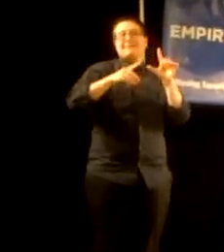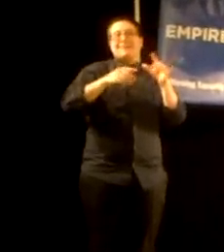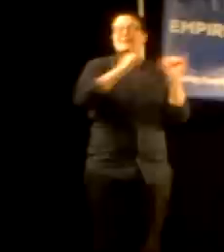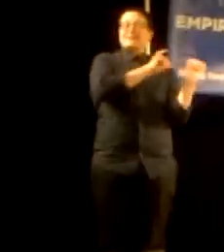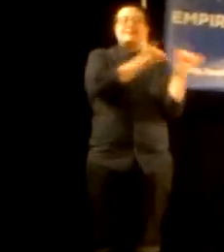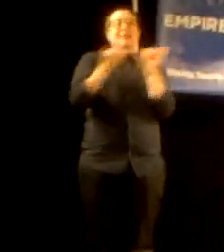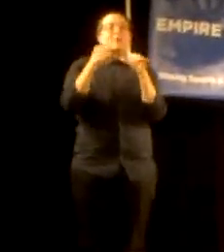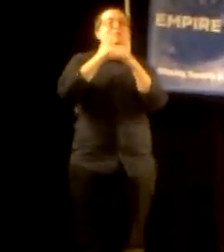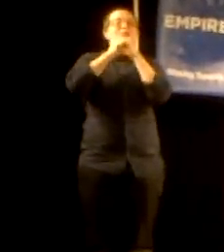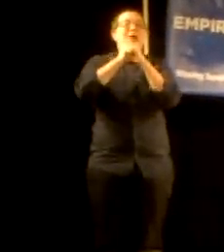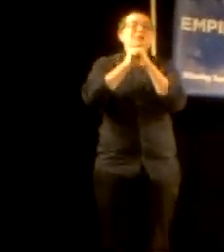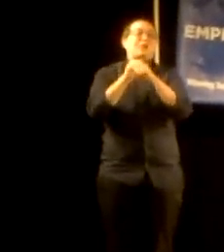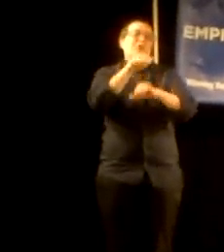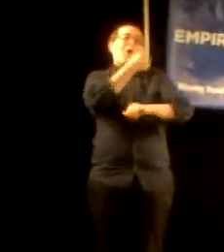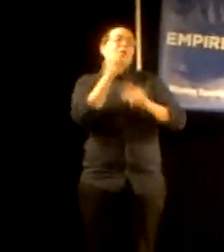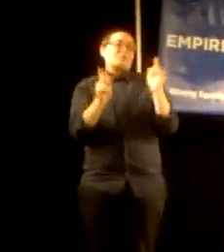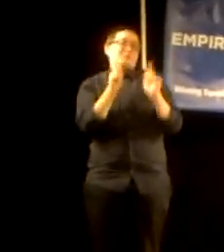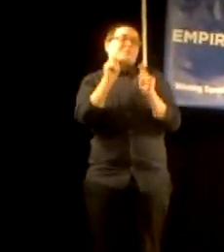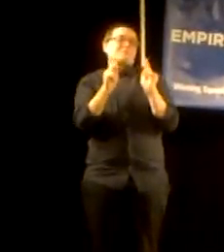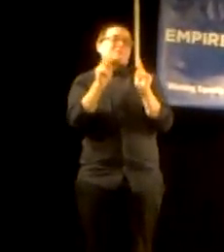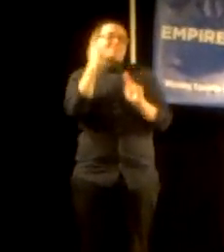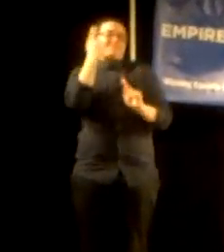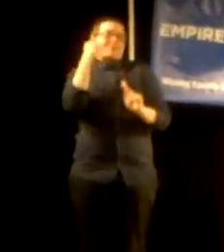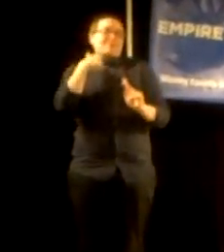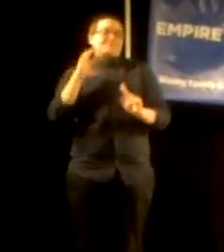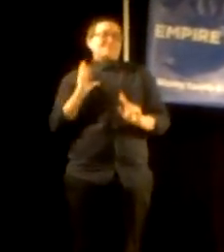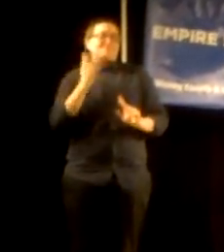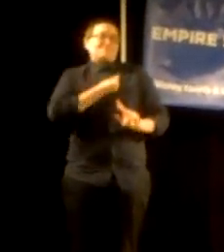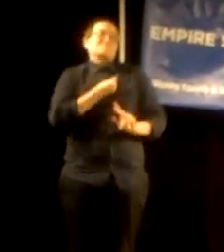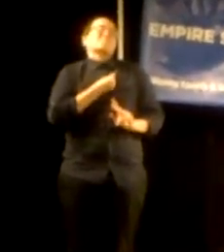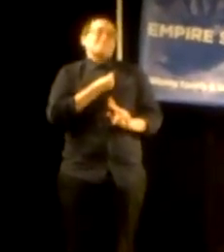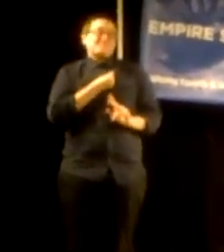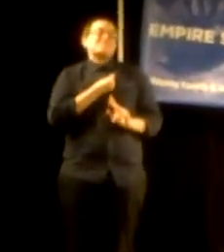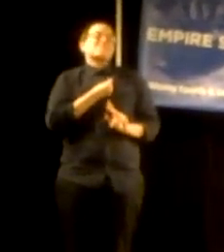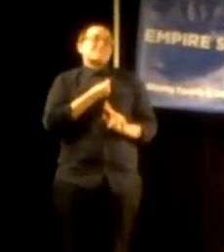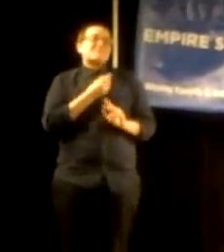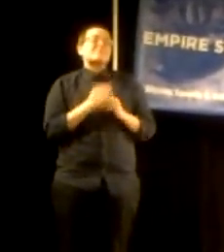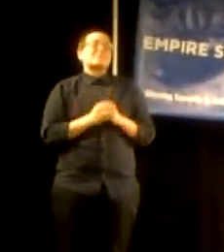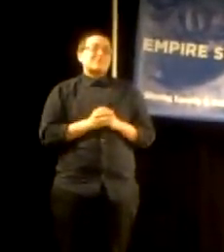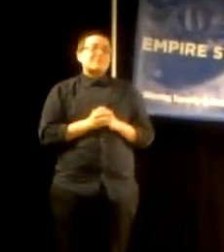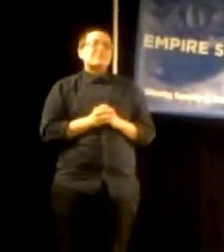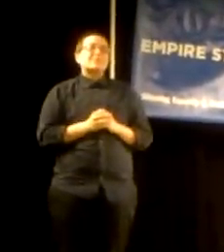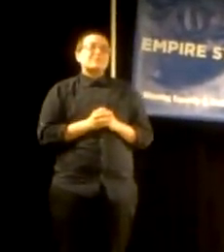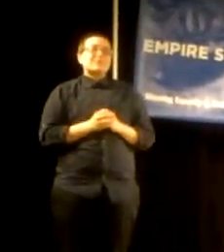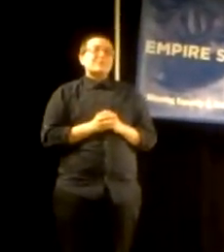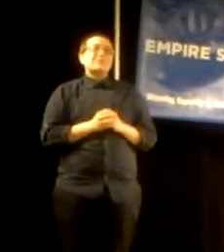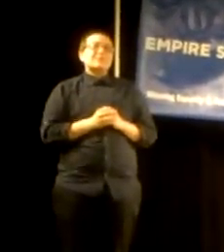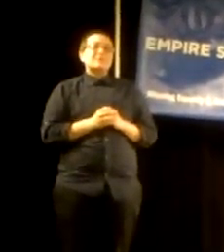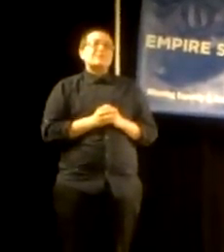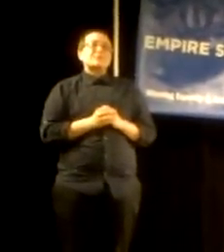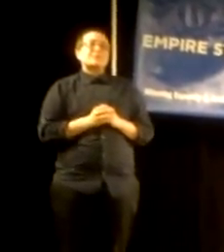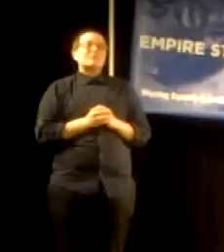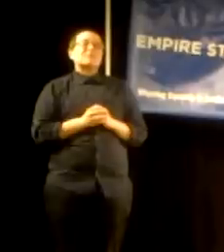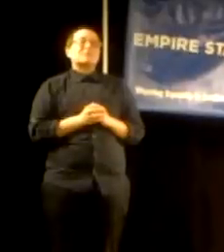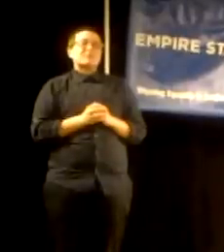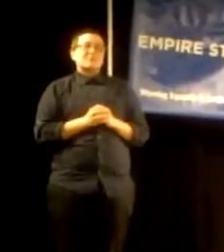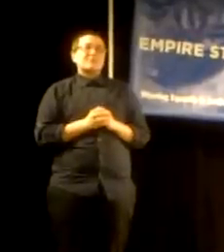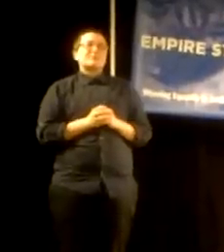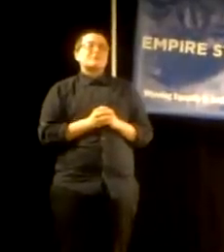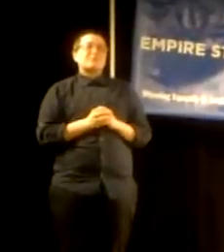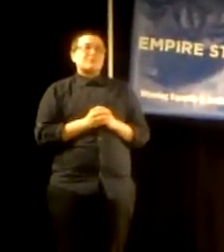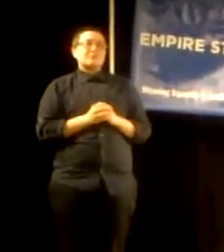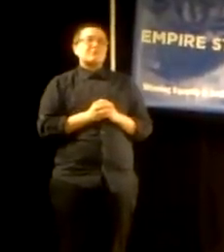not having laws in place that support the equality of transgender New Yorkers, our government sends the message that girls